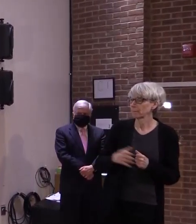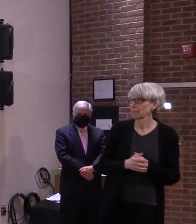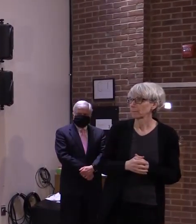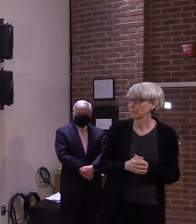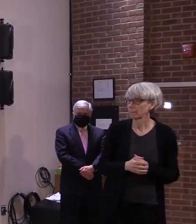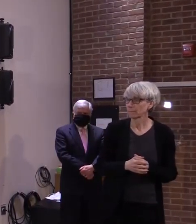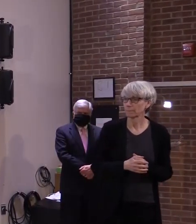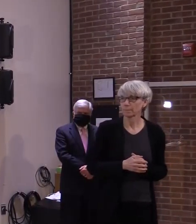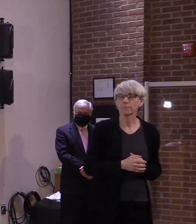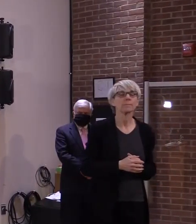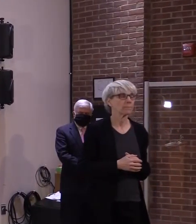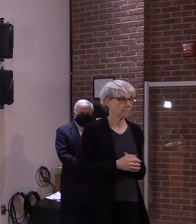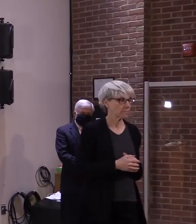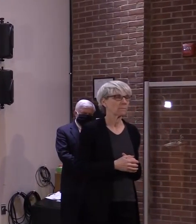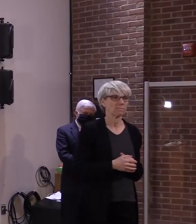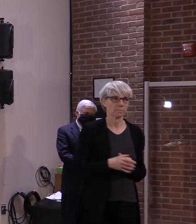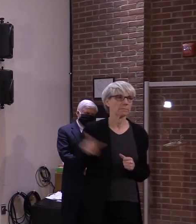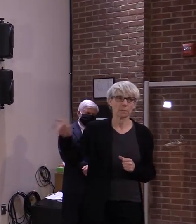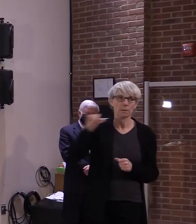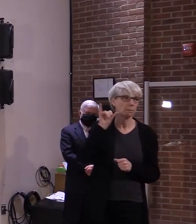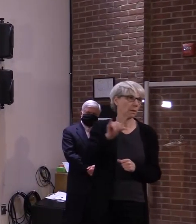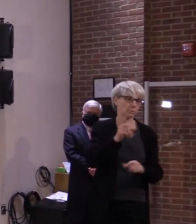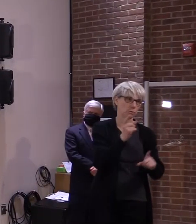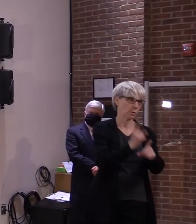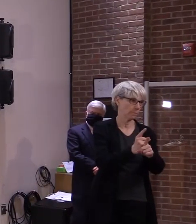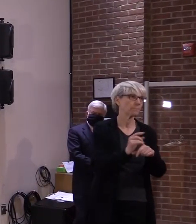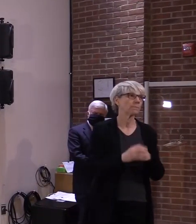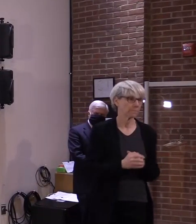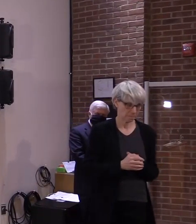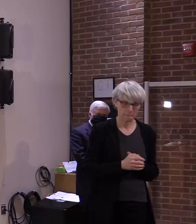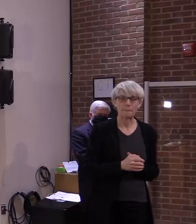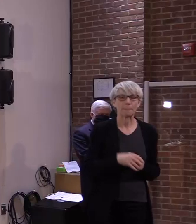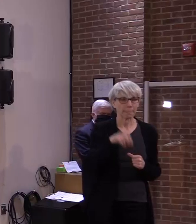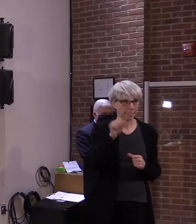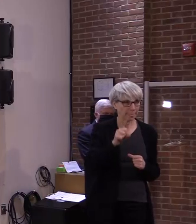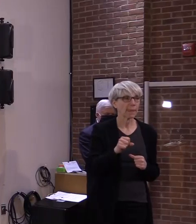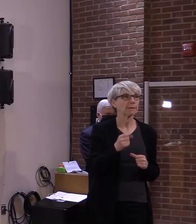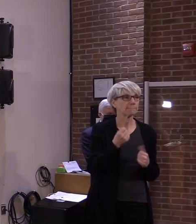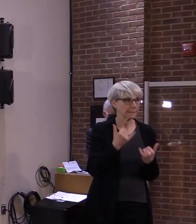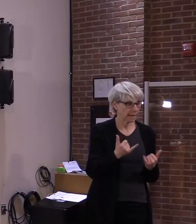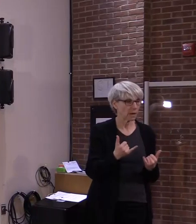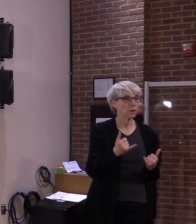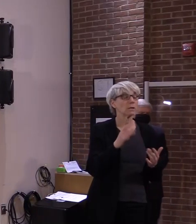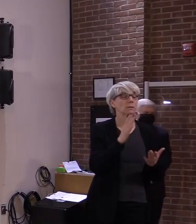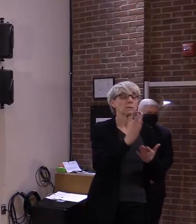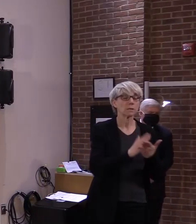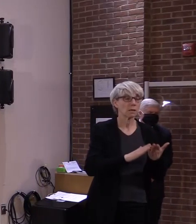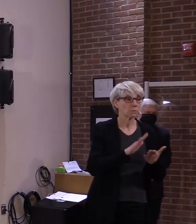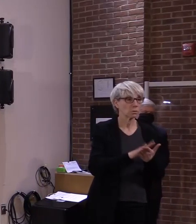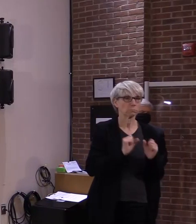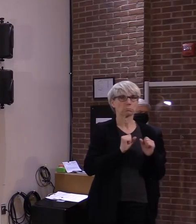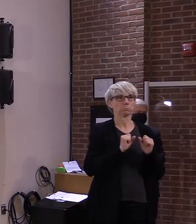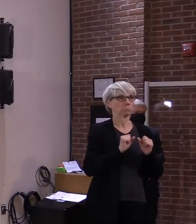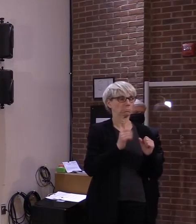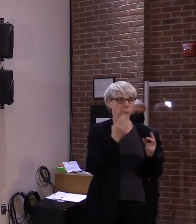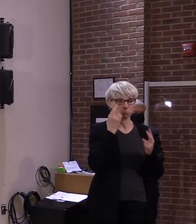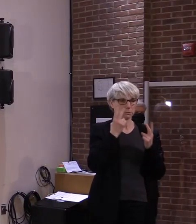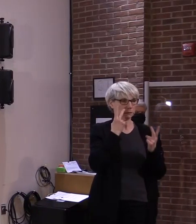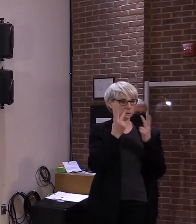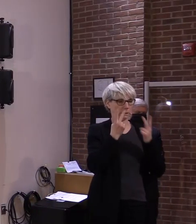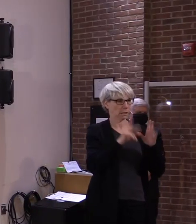And that's exactly what we are seeing. But you are correct. There are more schools that have been impacted by cases.